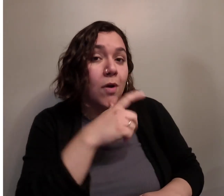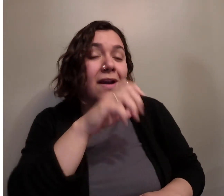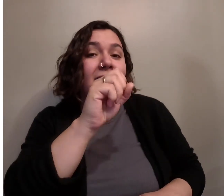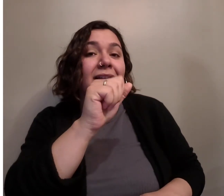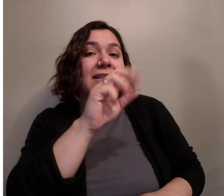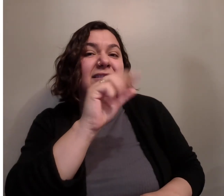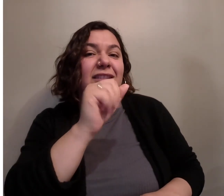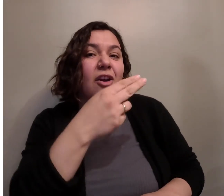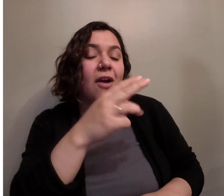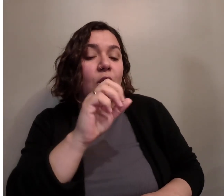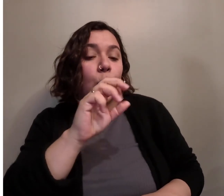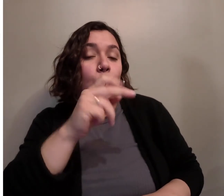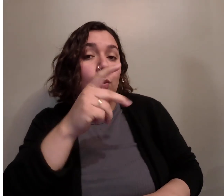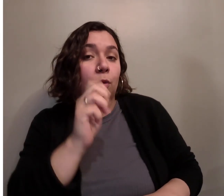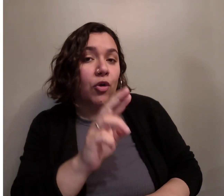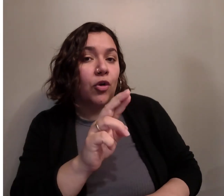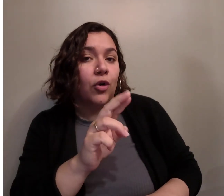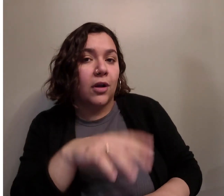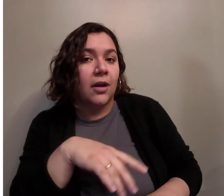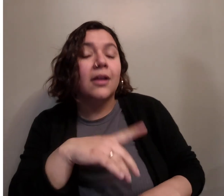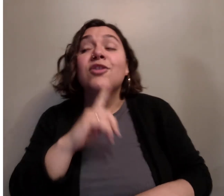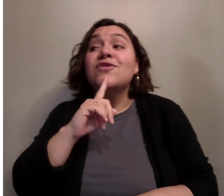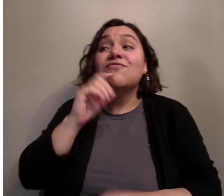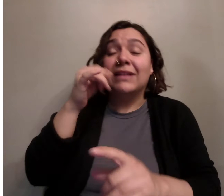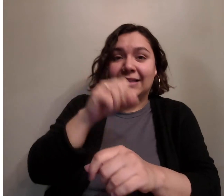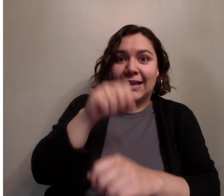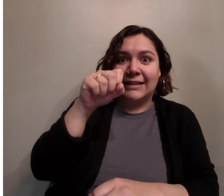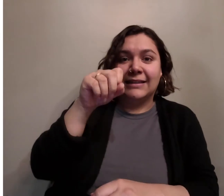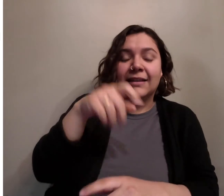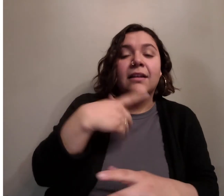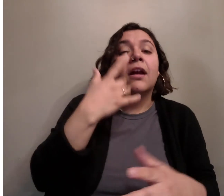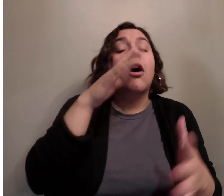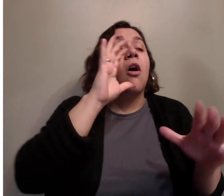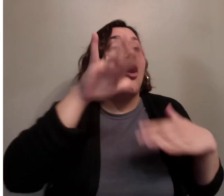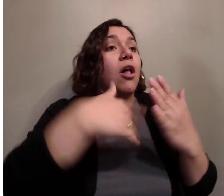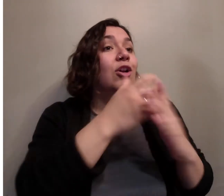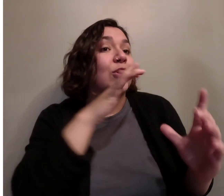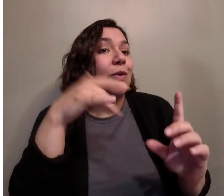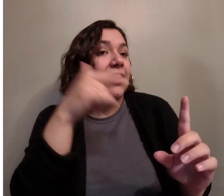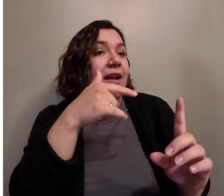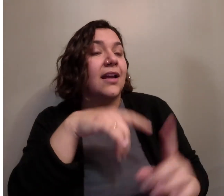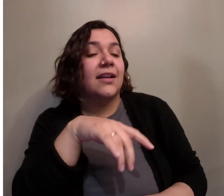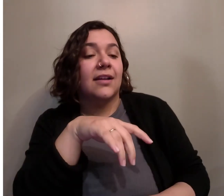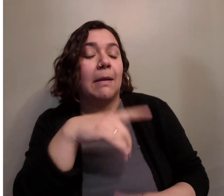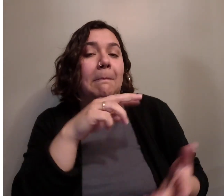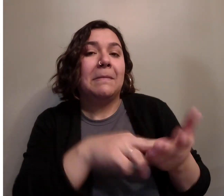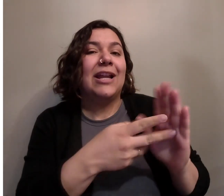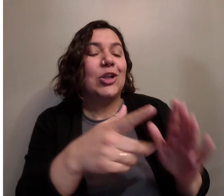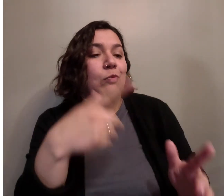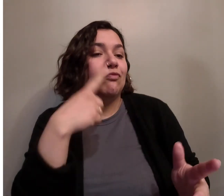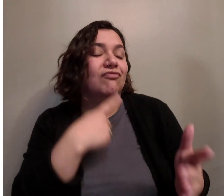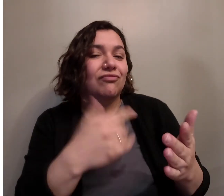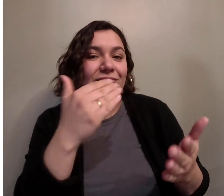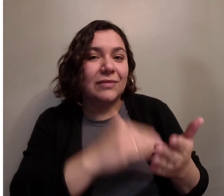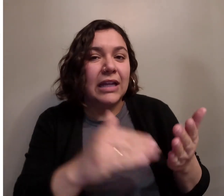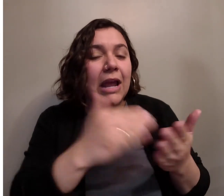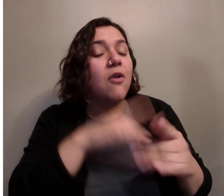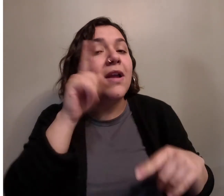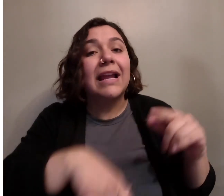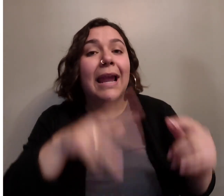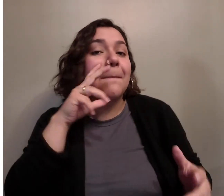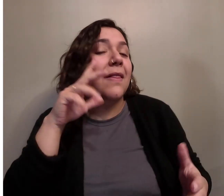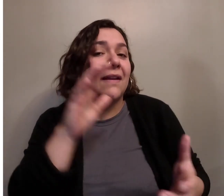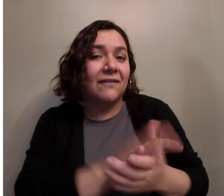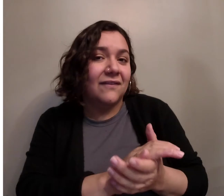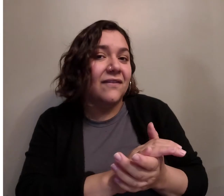really good job is Sarah Cooper, because all she's doing is repeating what we